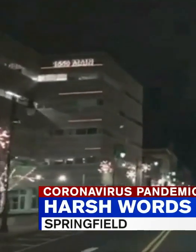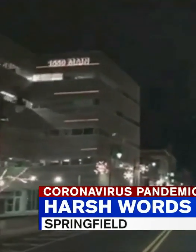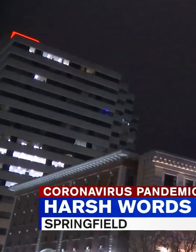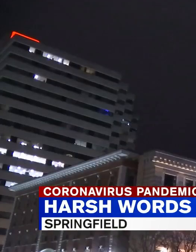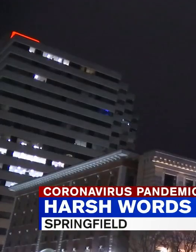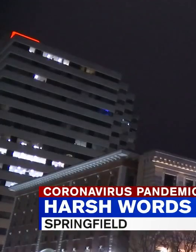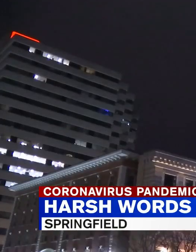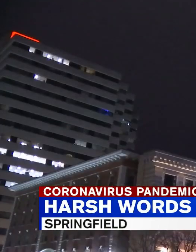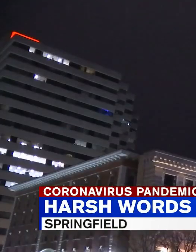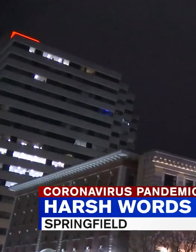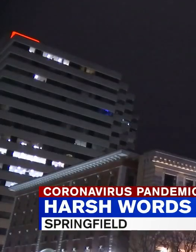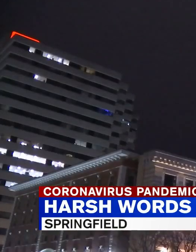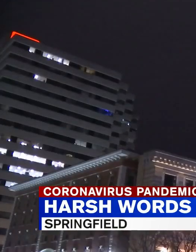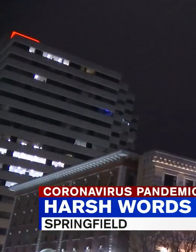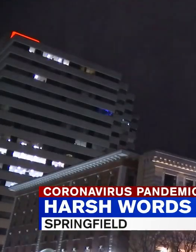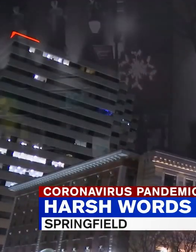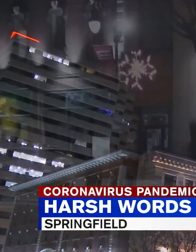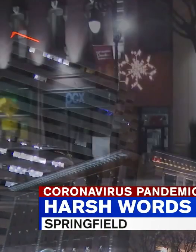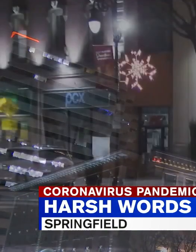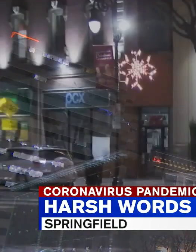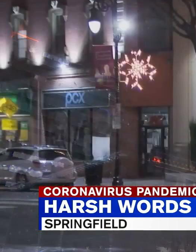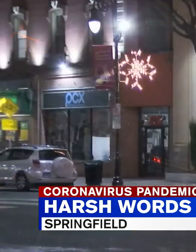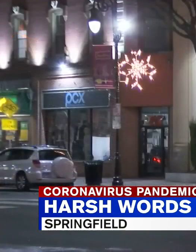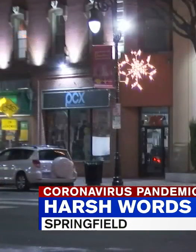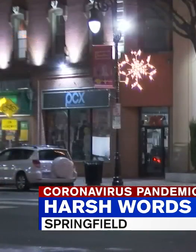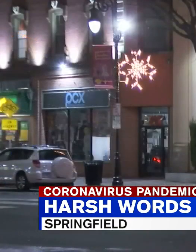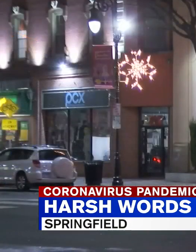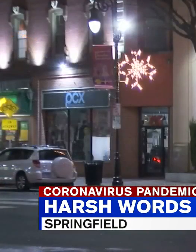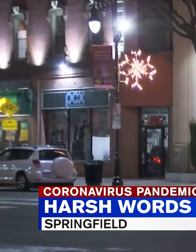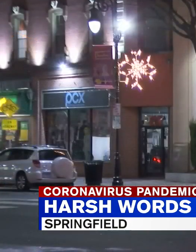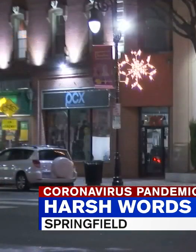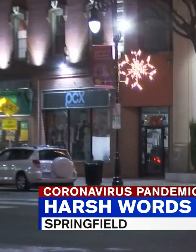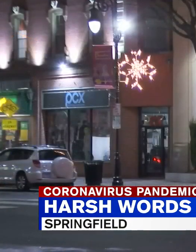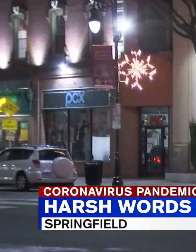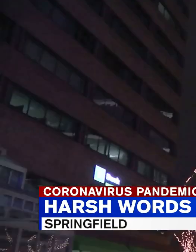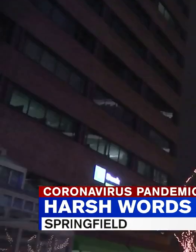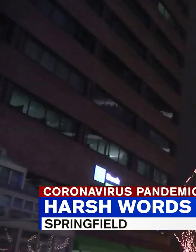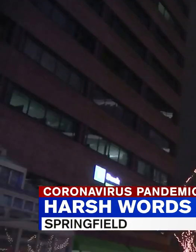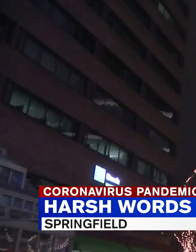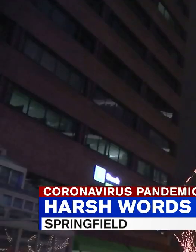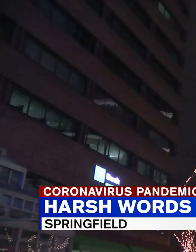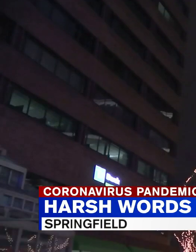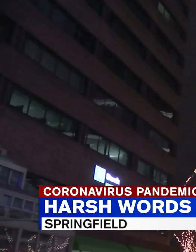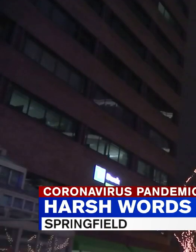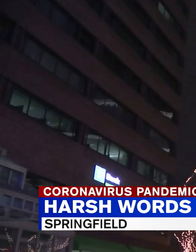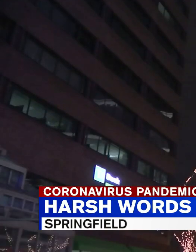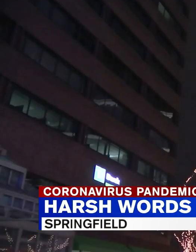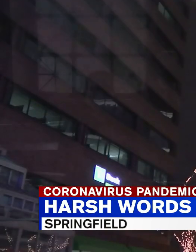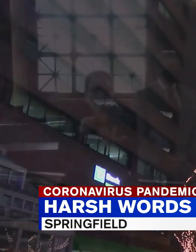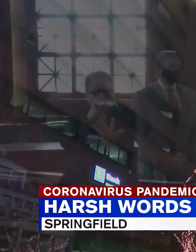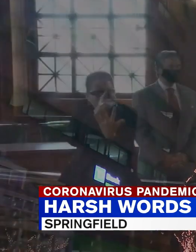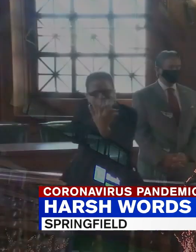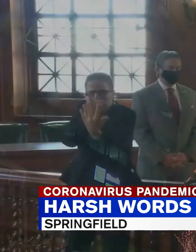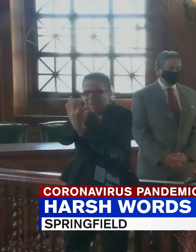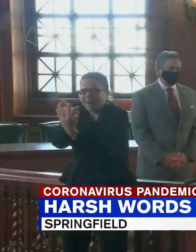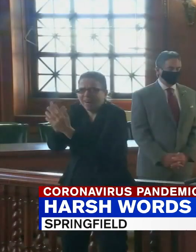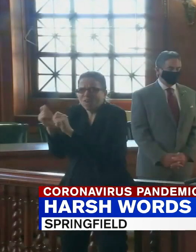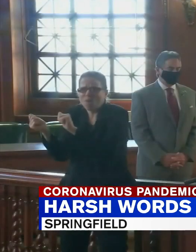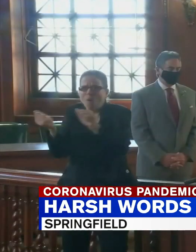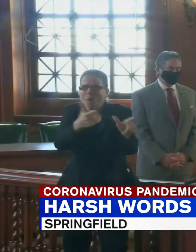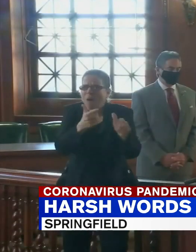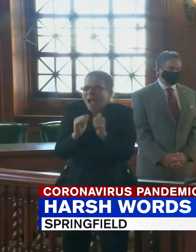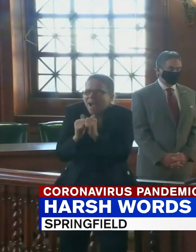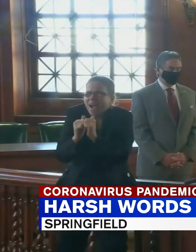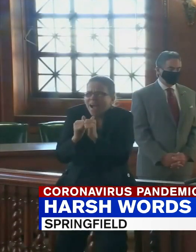up over 40%. Commissioner of Health and Human Services Helen Colton Harris had strong words for city residents. Is it